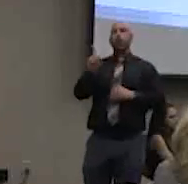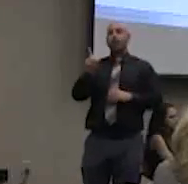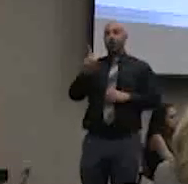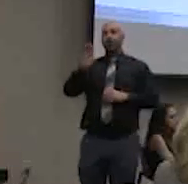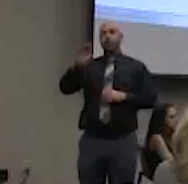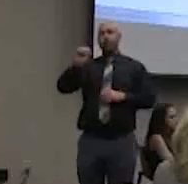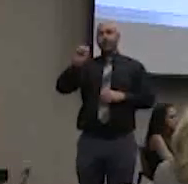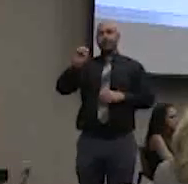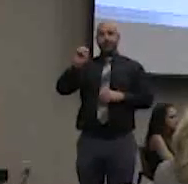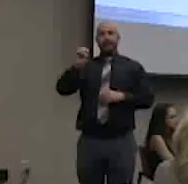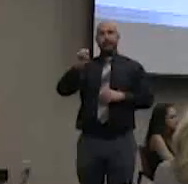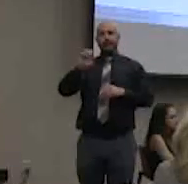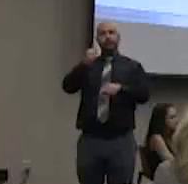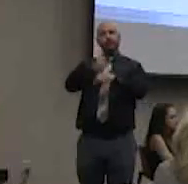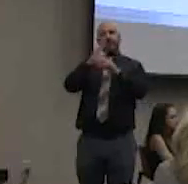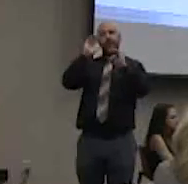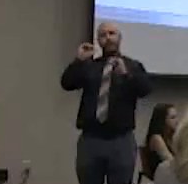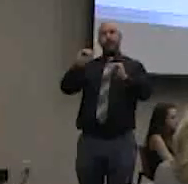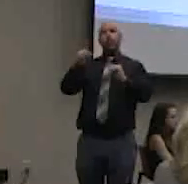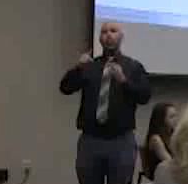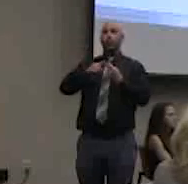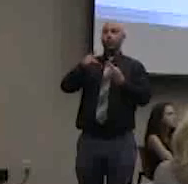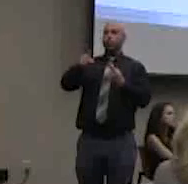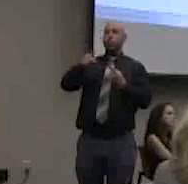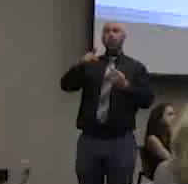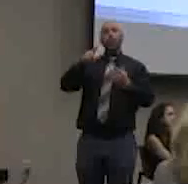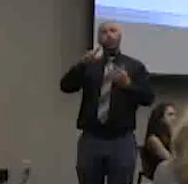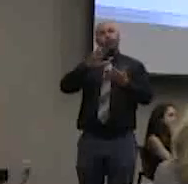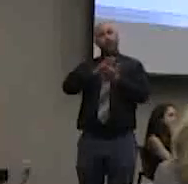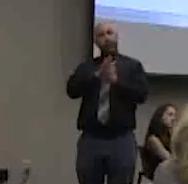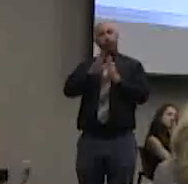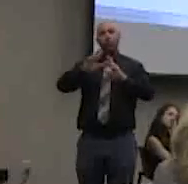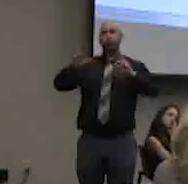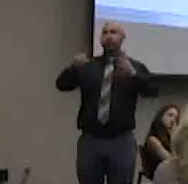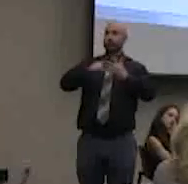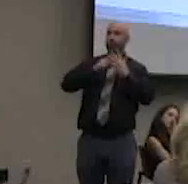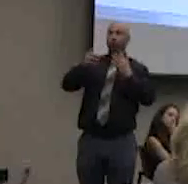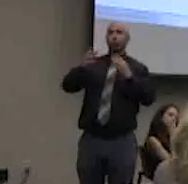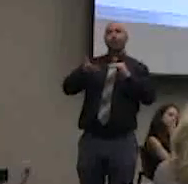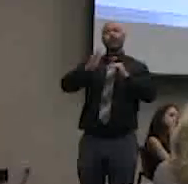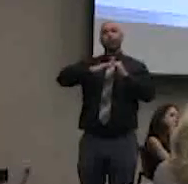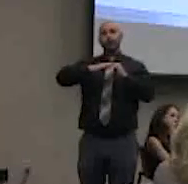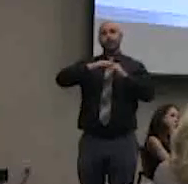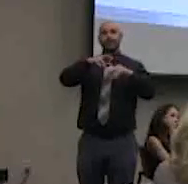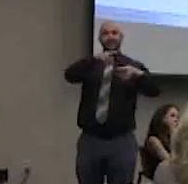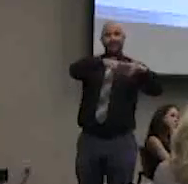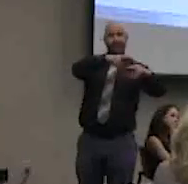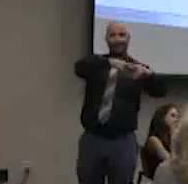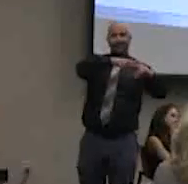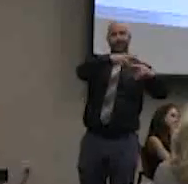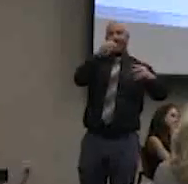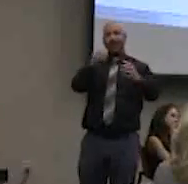needle. You are increasing the quality of seats that you have, and you are expanding the number of seats that you have specific to the community.